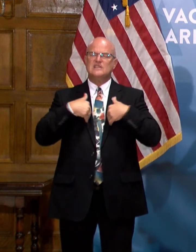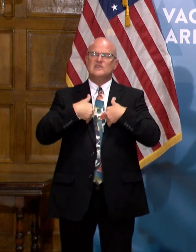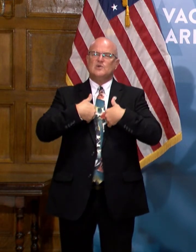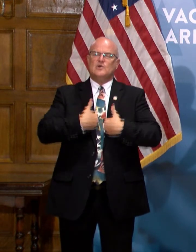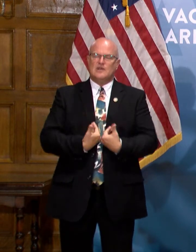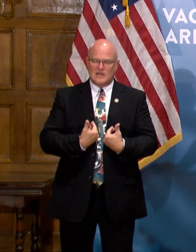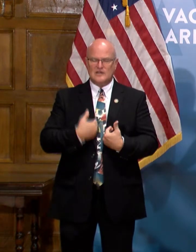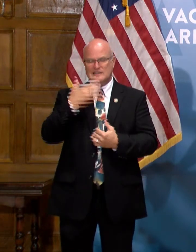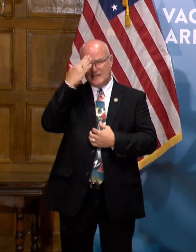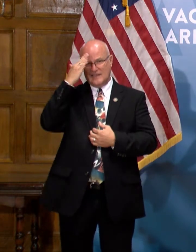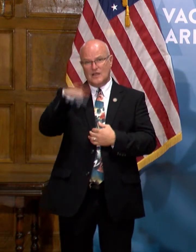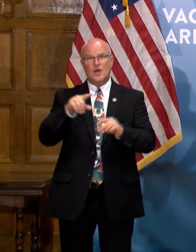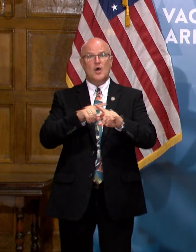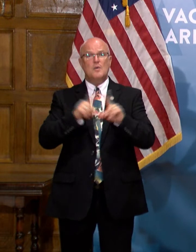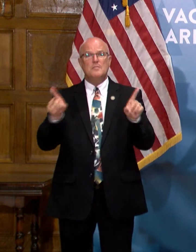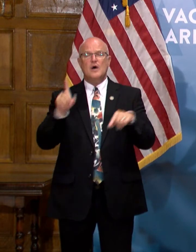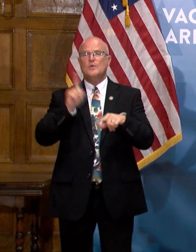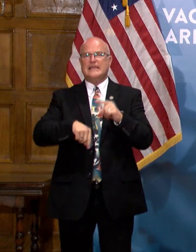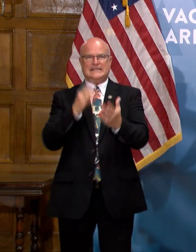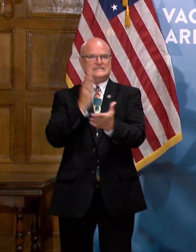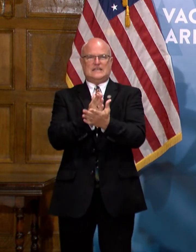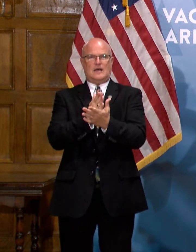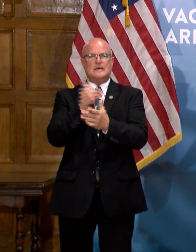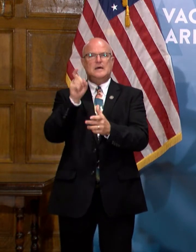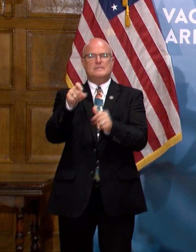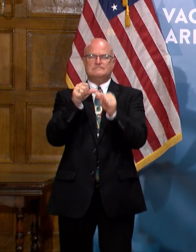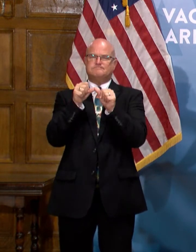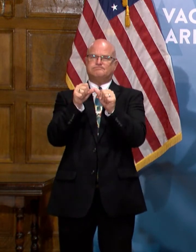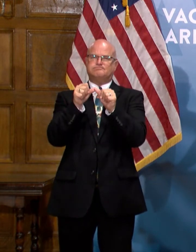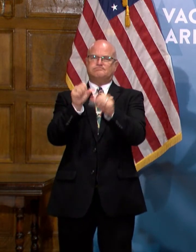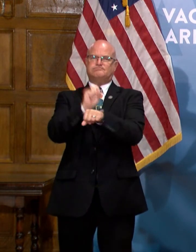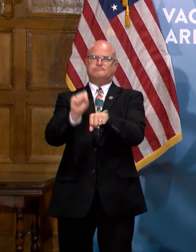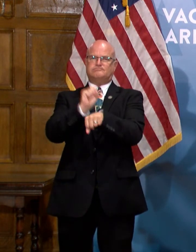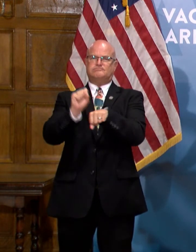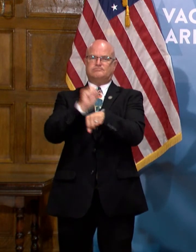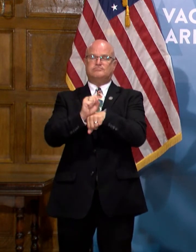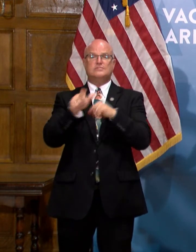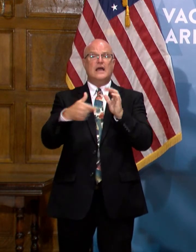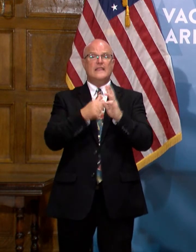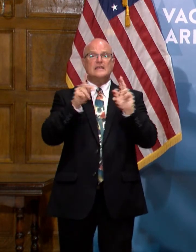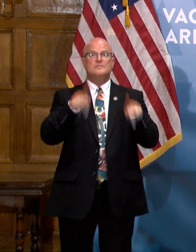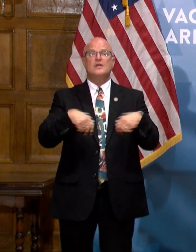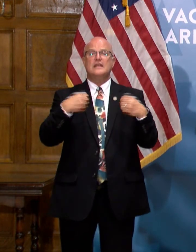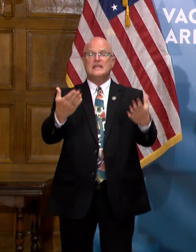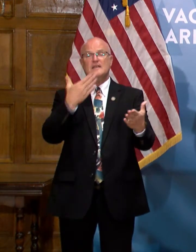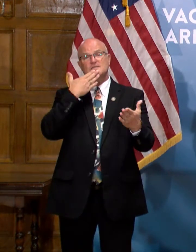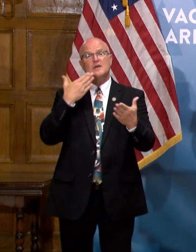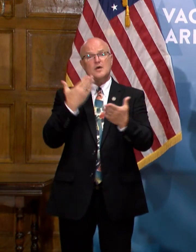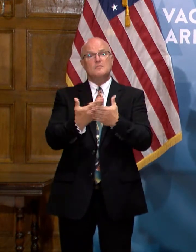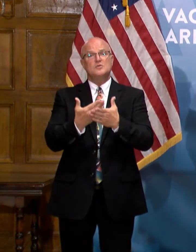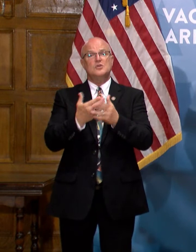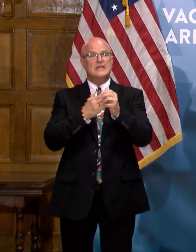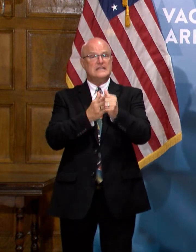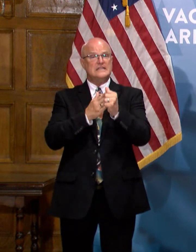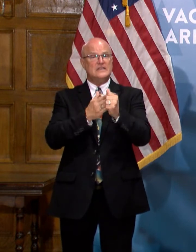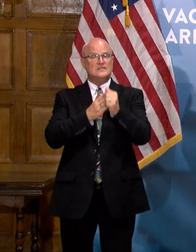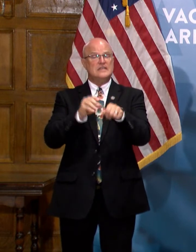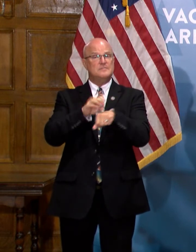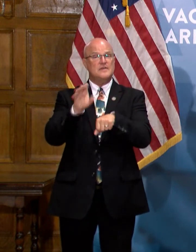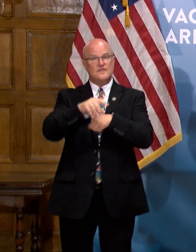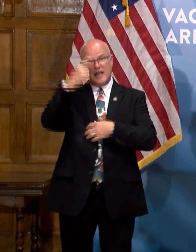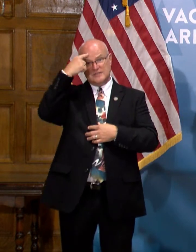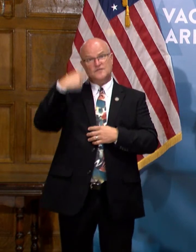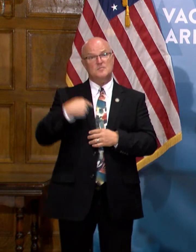weary of this, but we can't slack off. We have to stick with it. This constituent gave some very good leadership advice